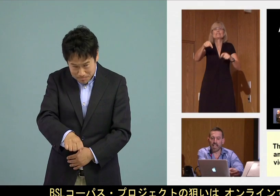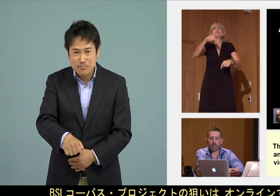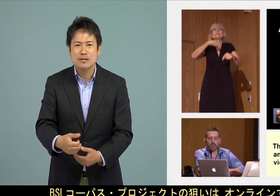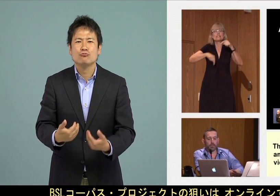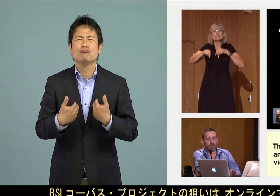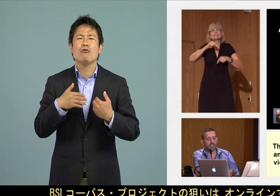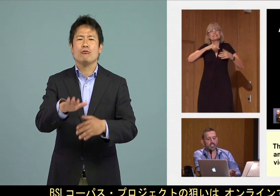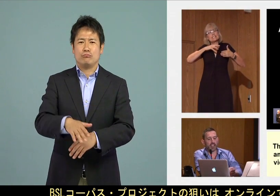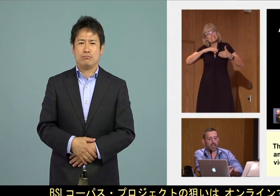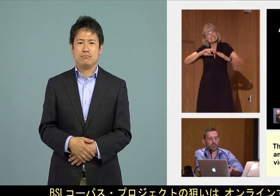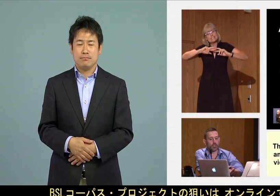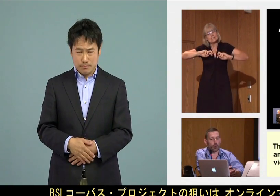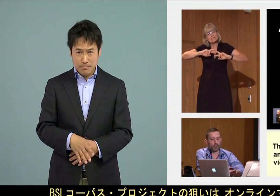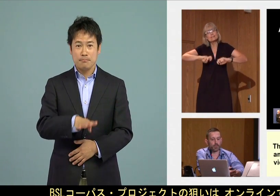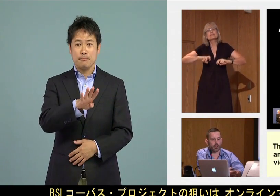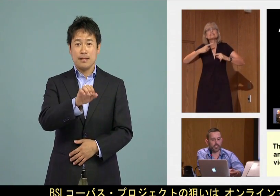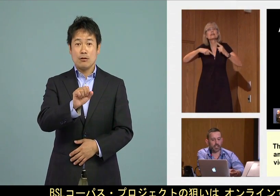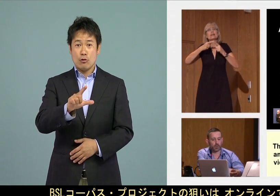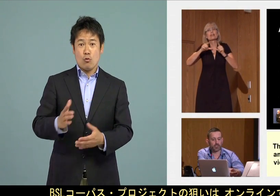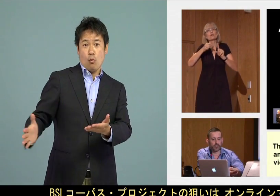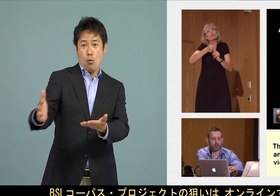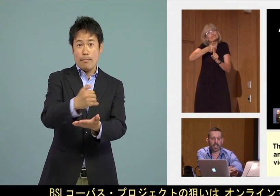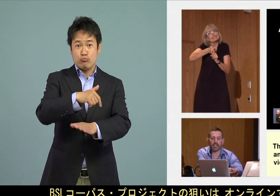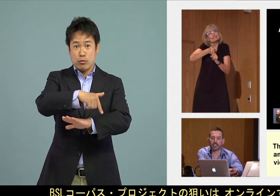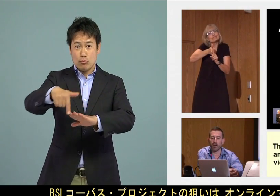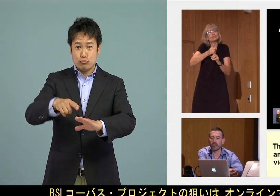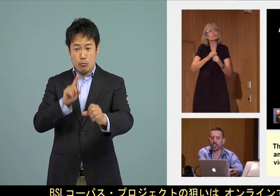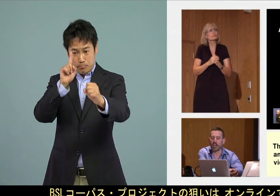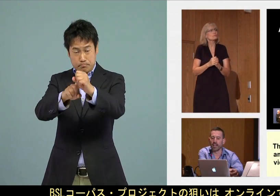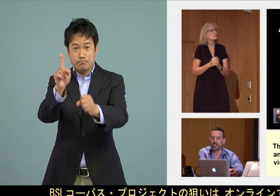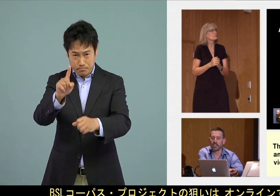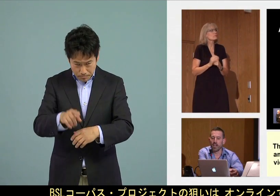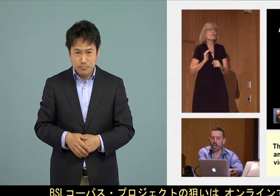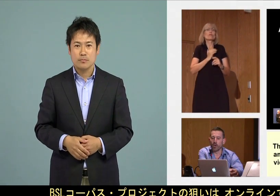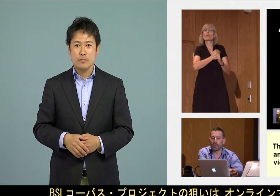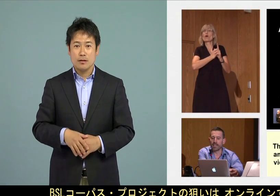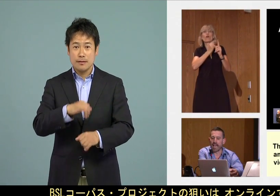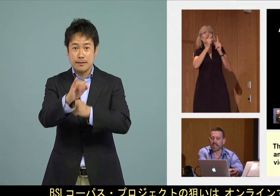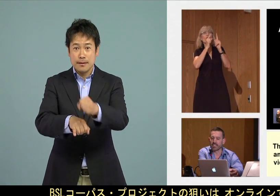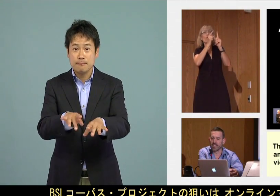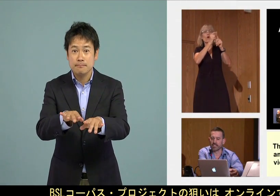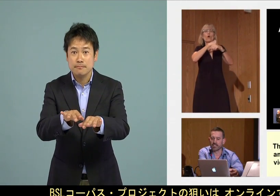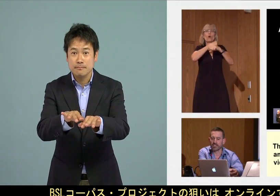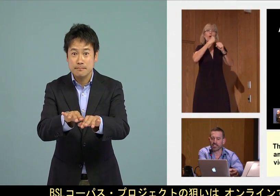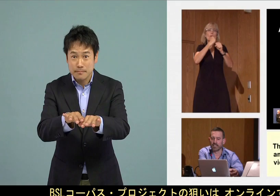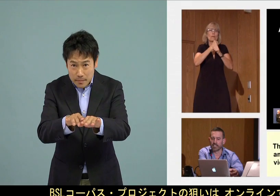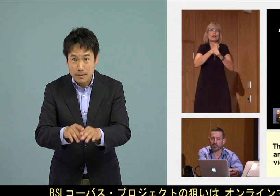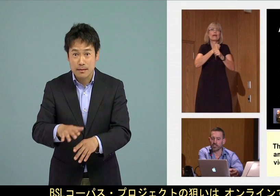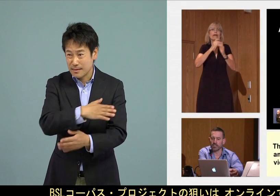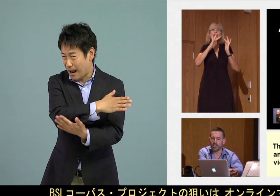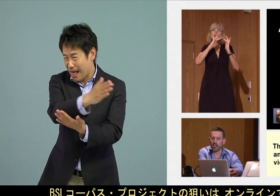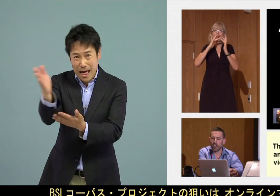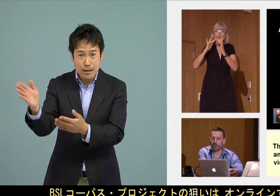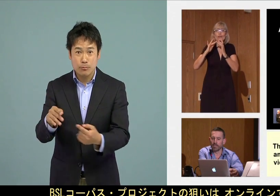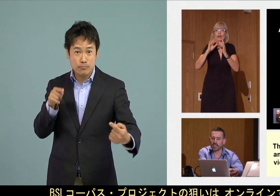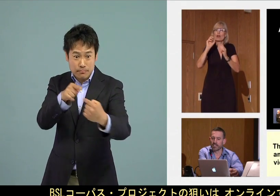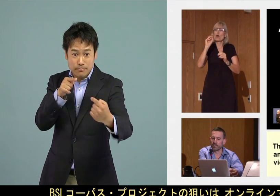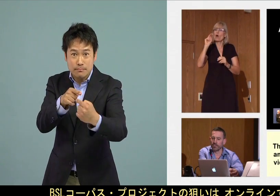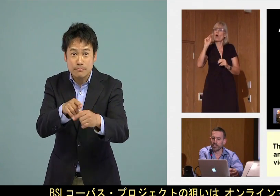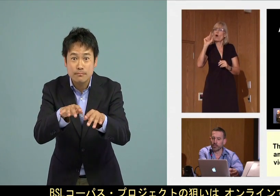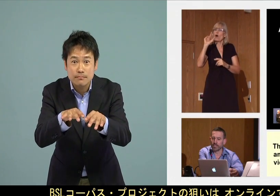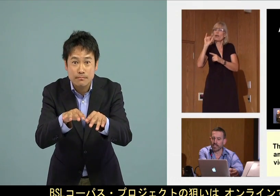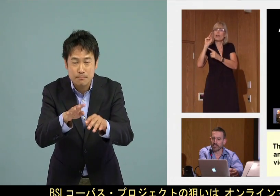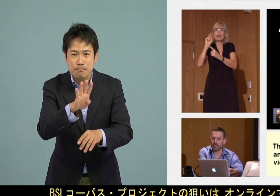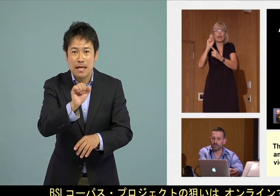So the aim of the British Sign Language Corpus project was to create an online open access collection of